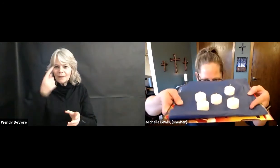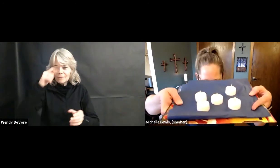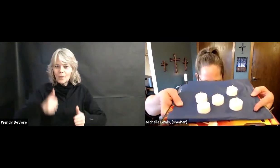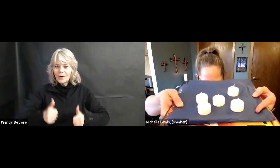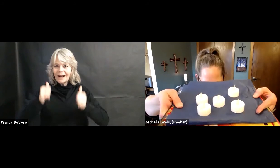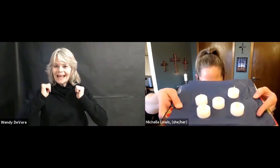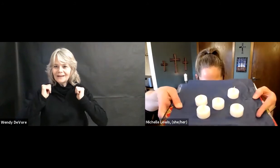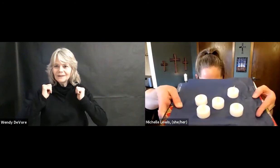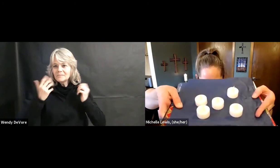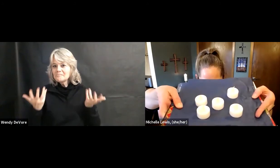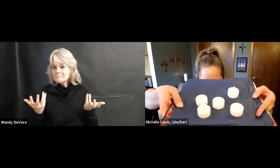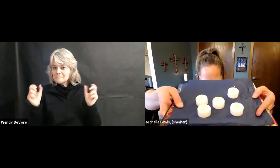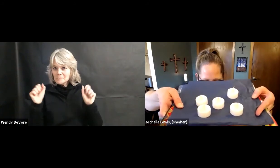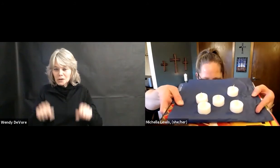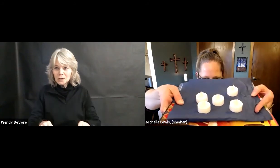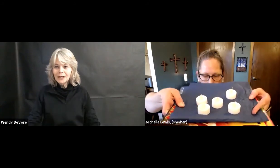Oops. Let's see.